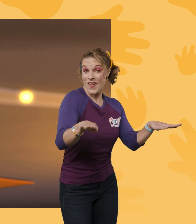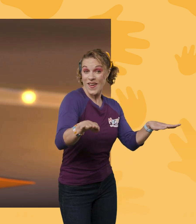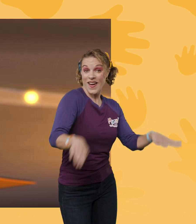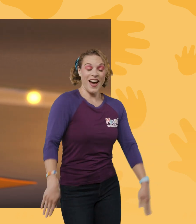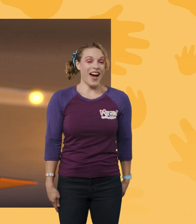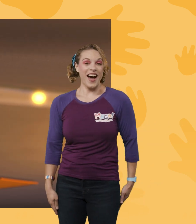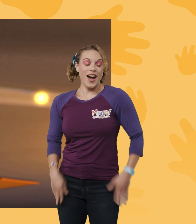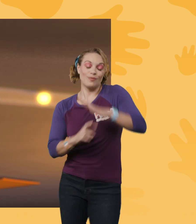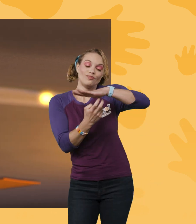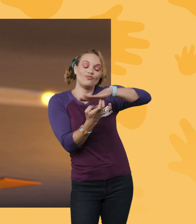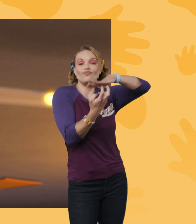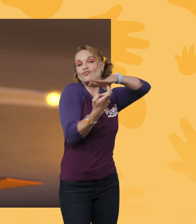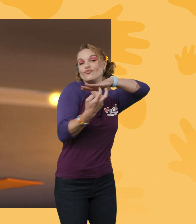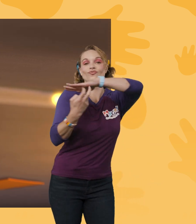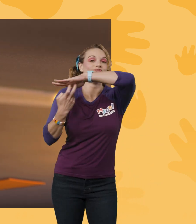dance floor.